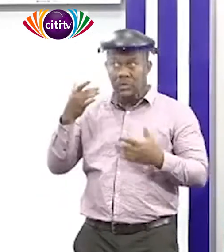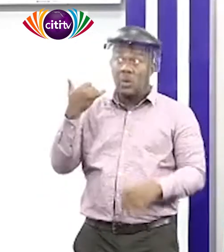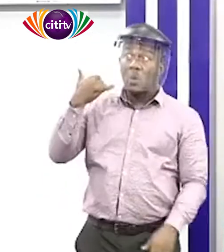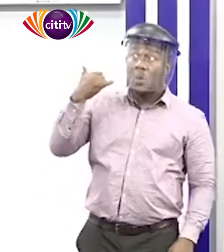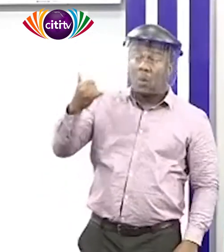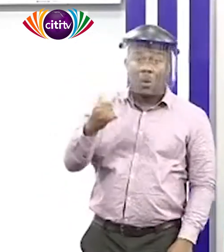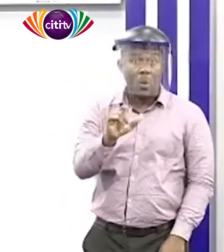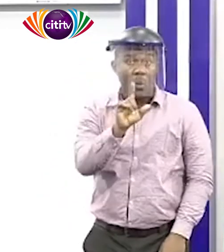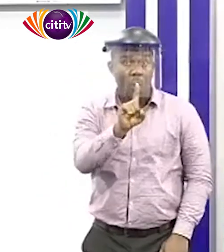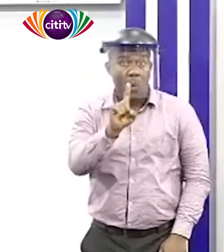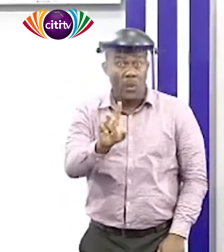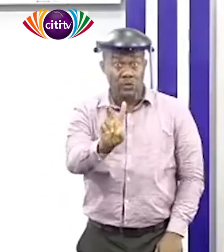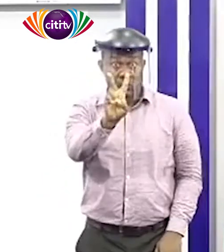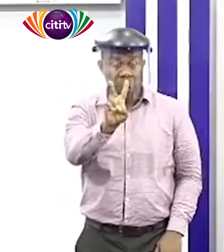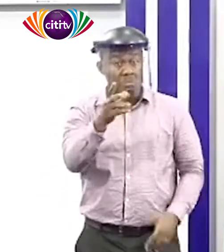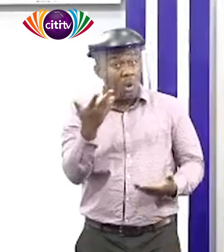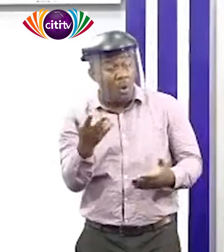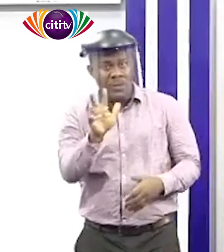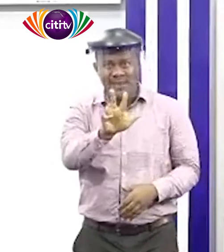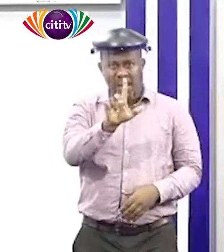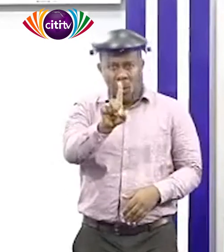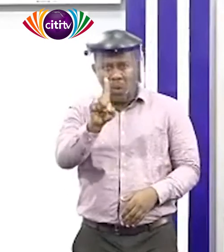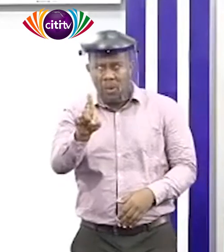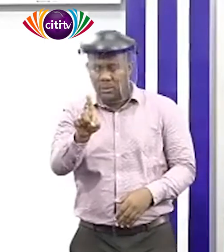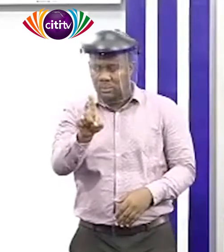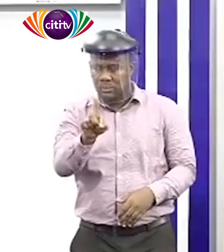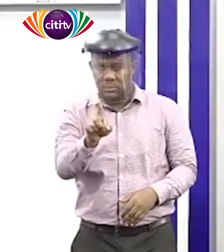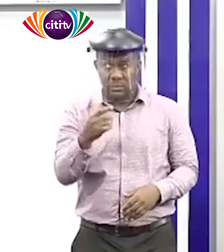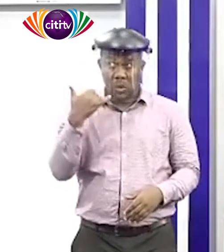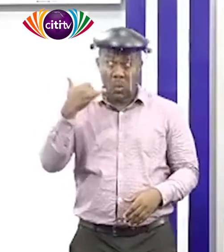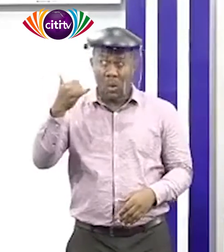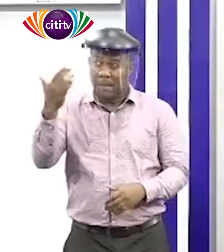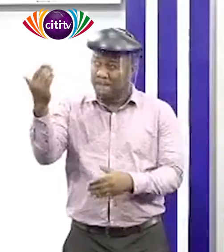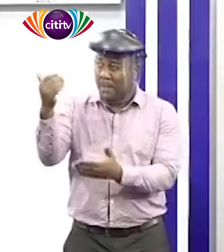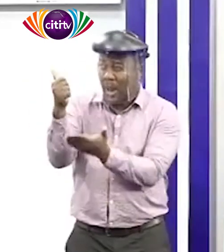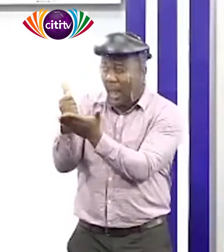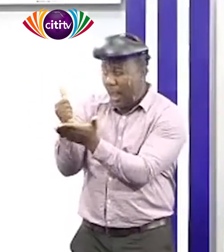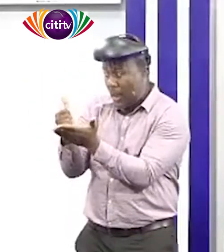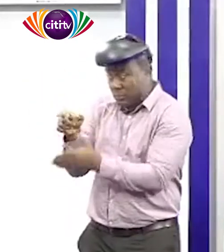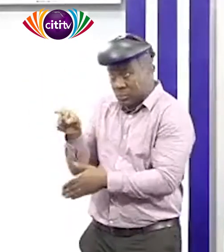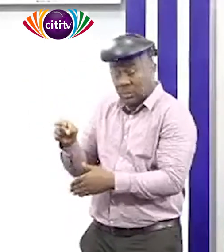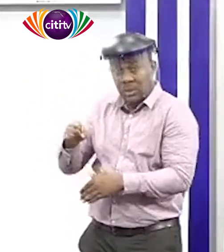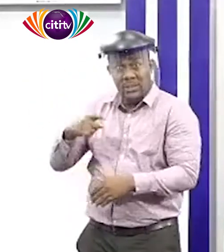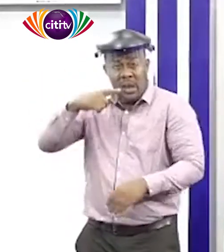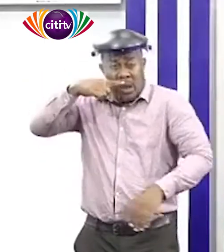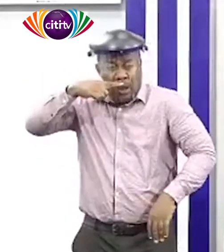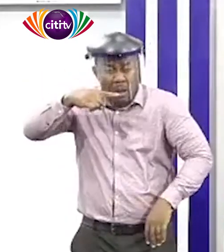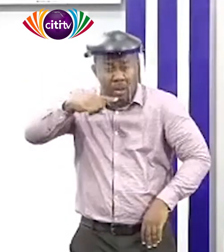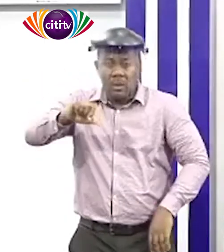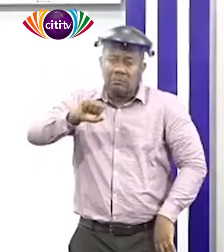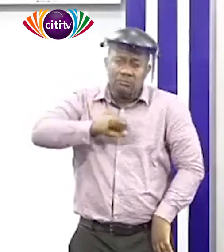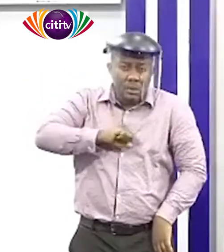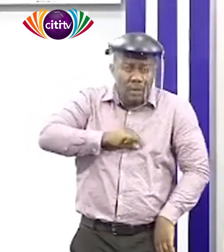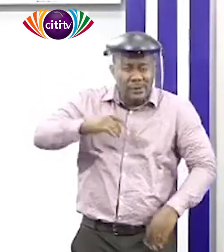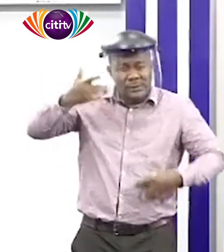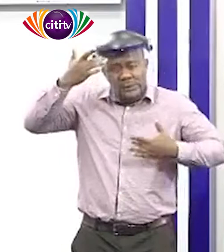for support to enable evacuation if anyone develops fever, cough, and difficulty breathing during the